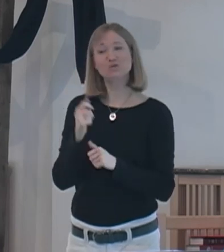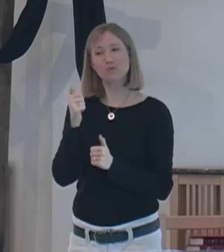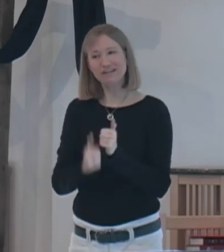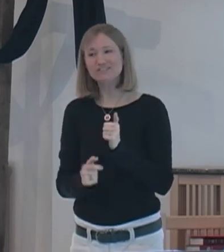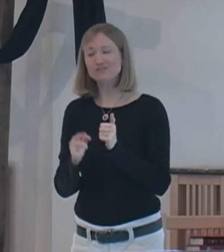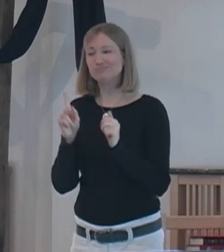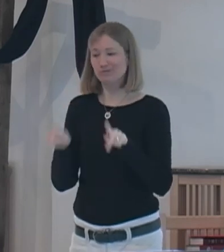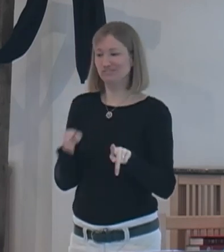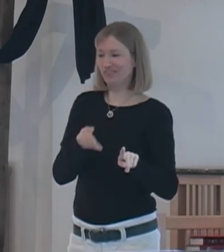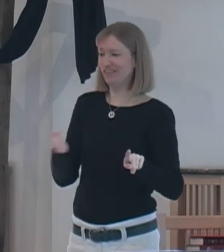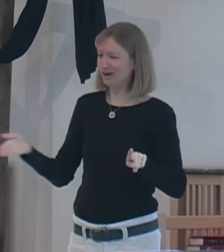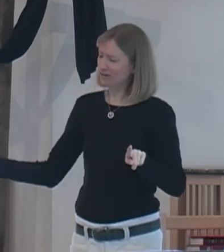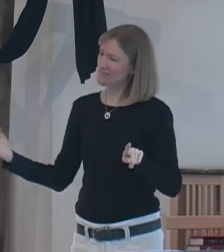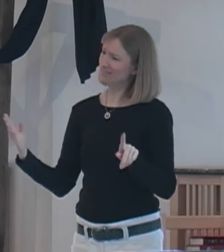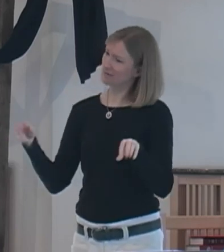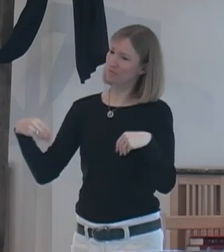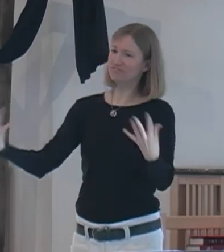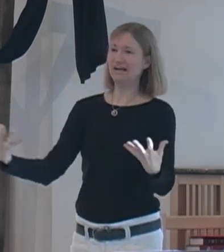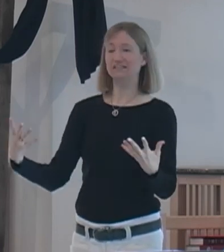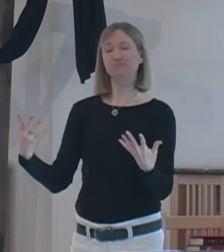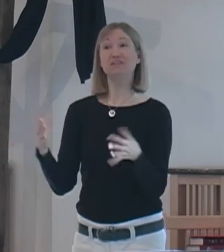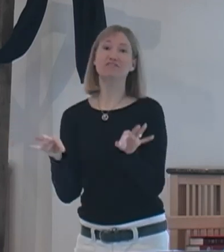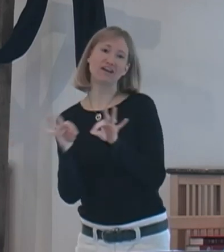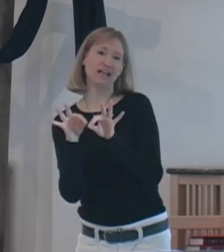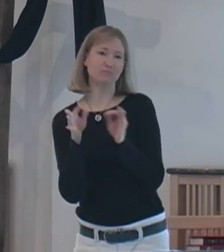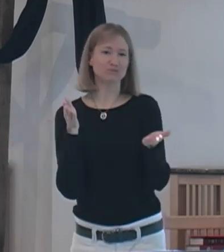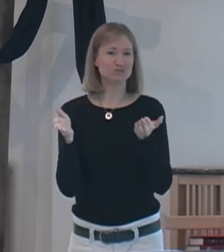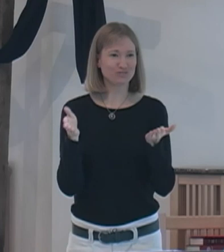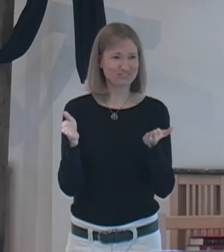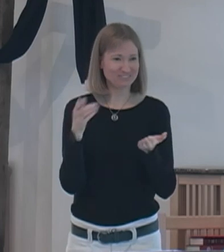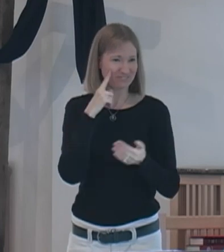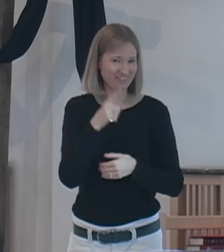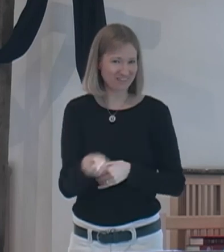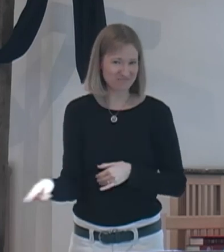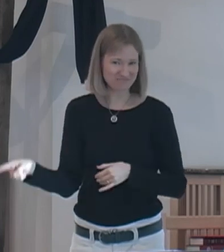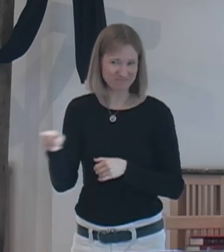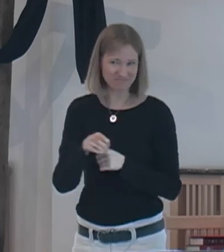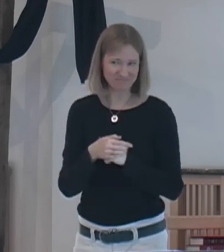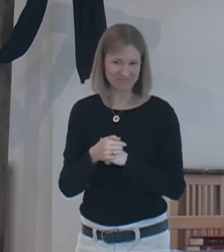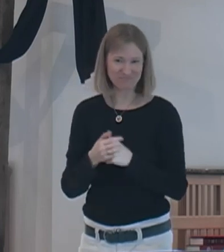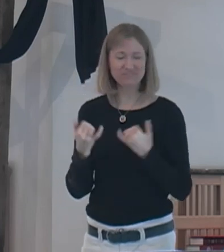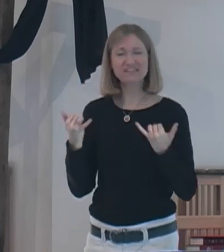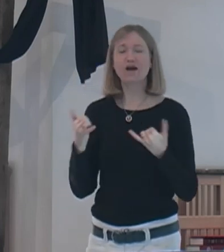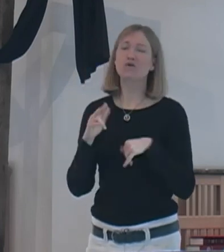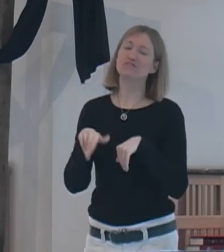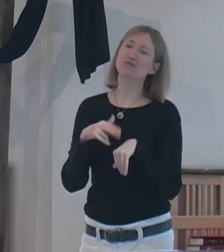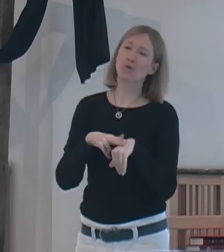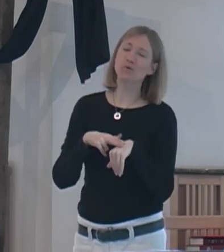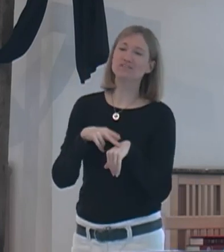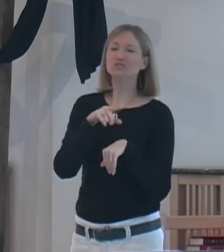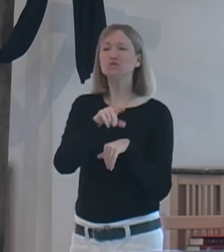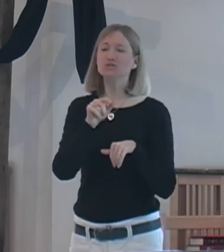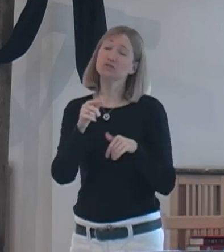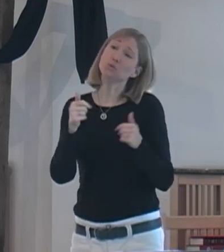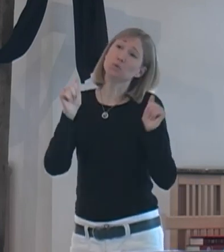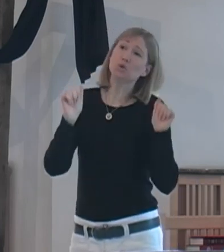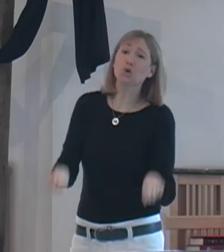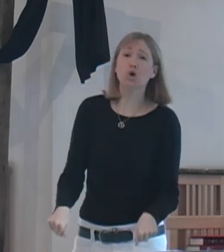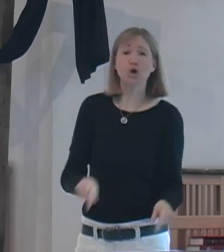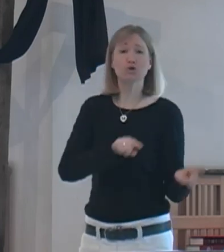came to worship at the temple. Now, of course, you could just come to the temple to